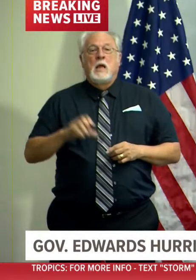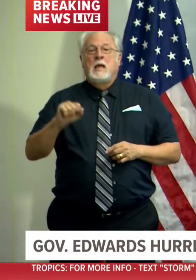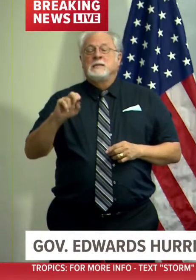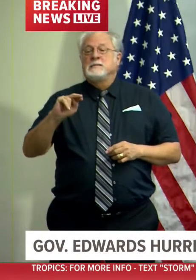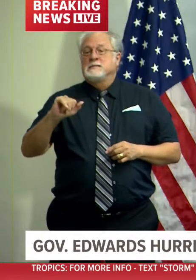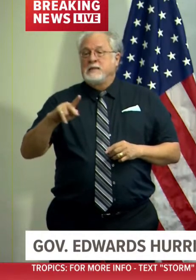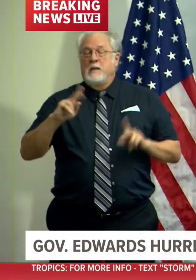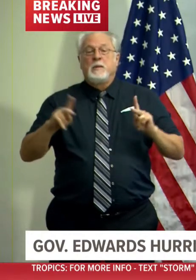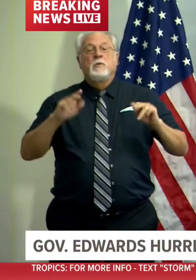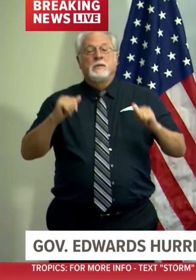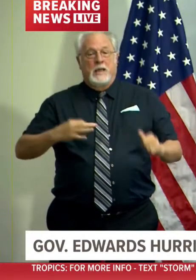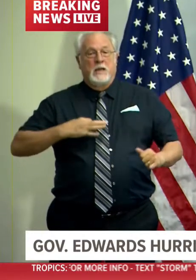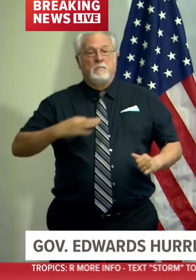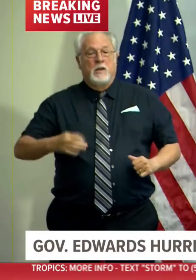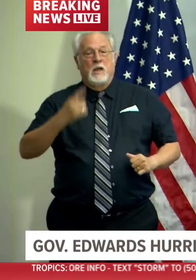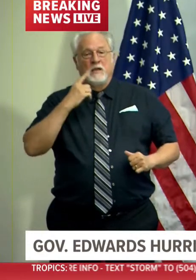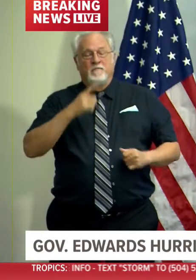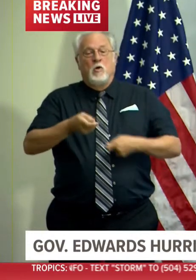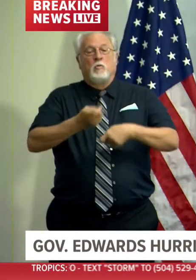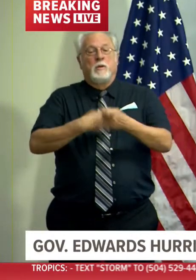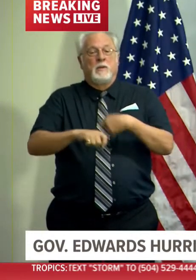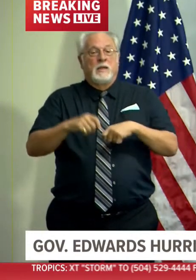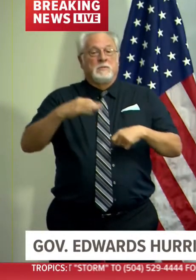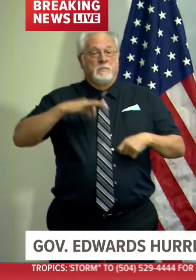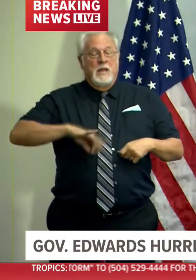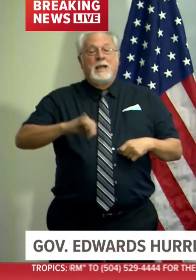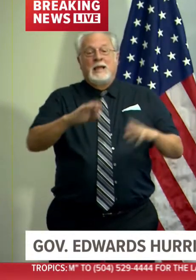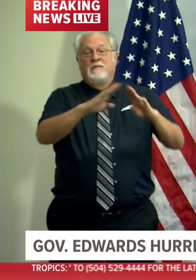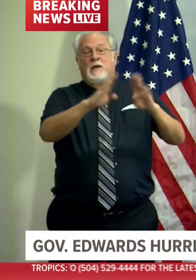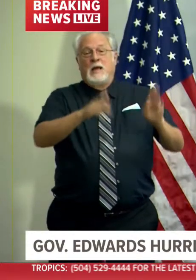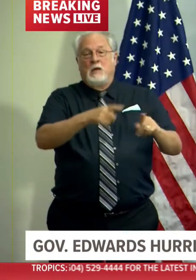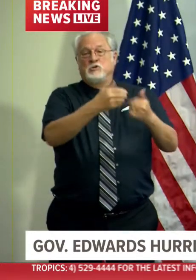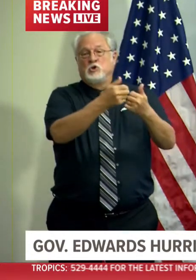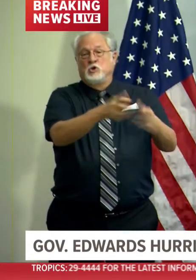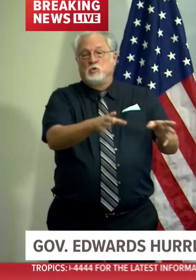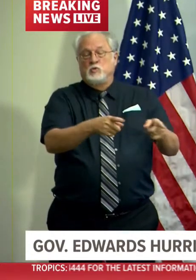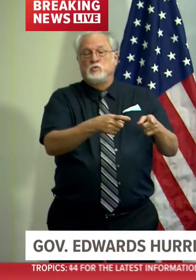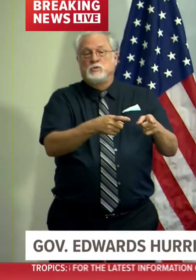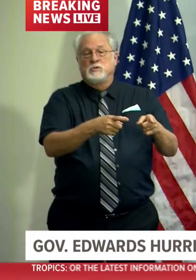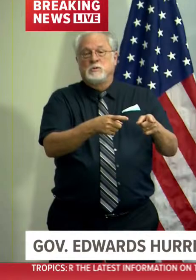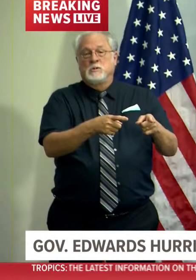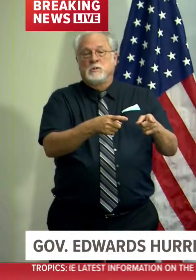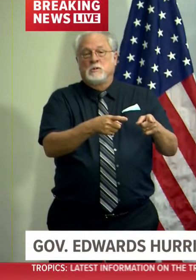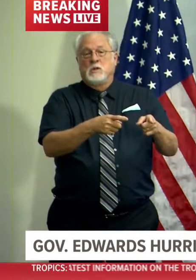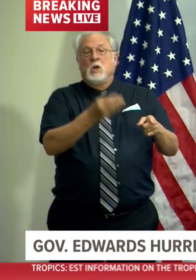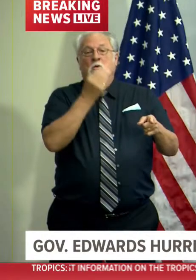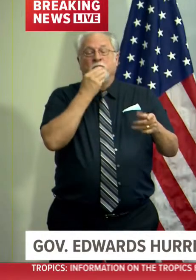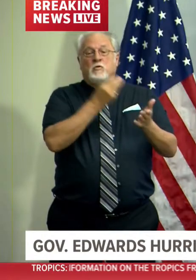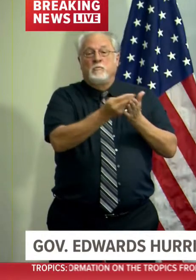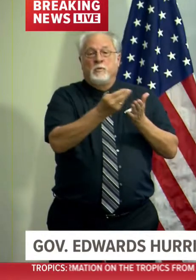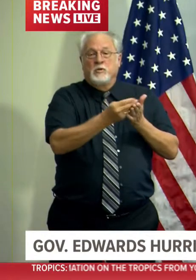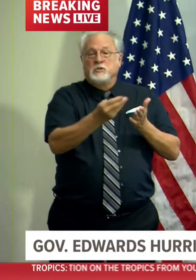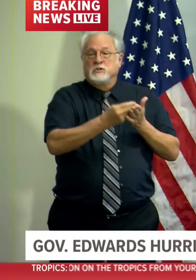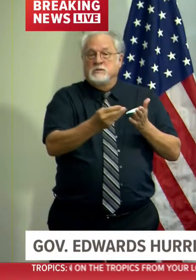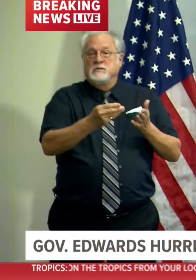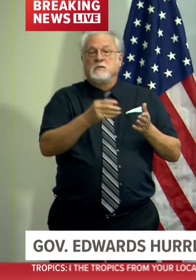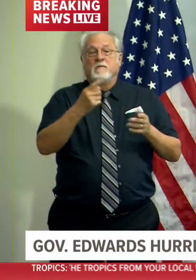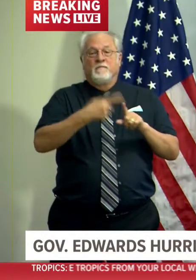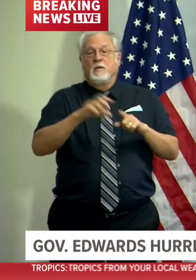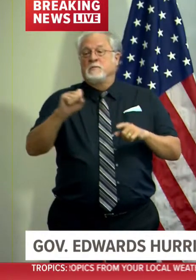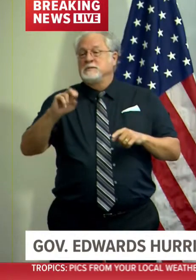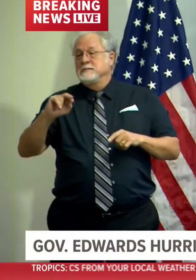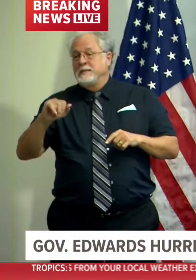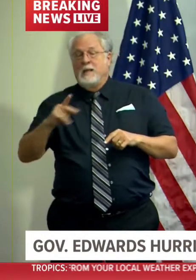SNAP recipients can apply for replacement benefits if their households lose food purchase for SNAP benefits and